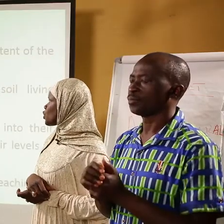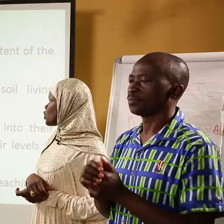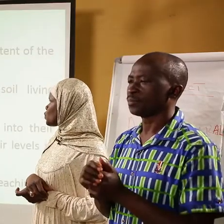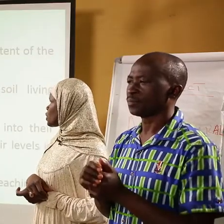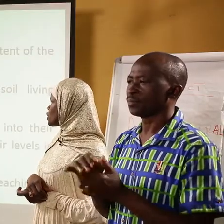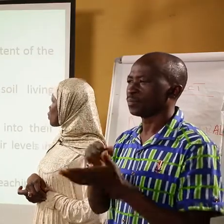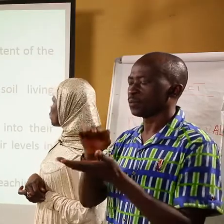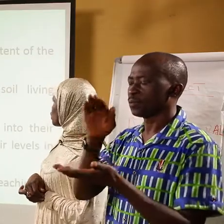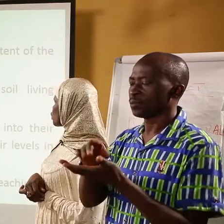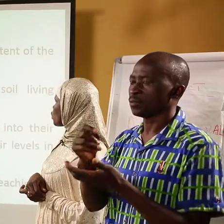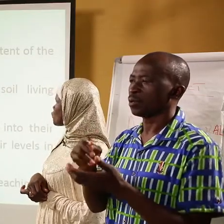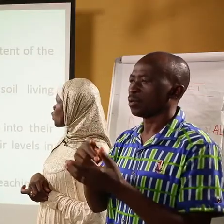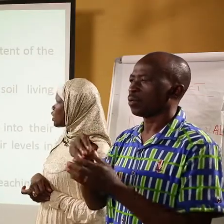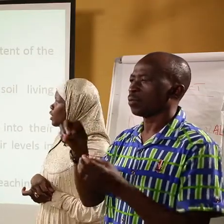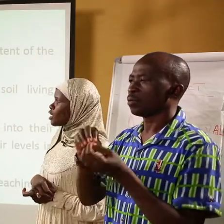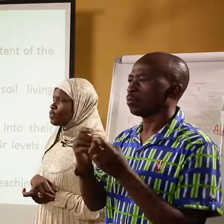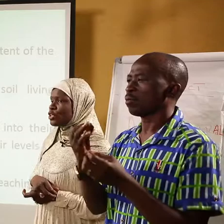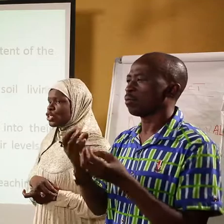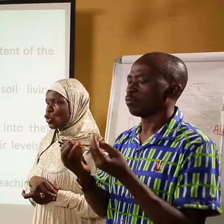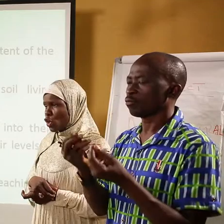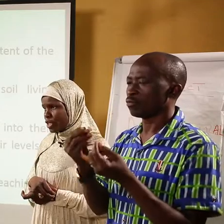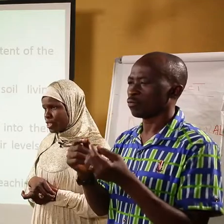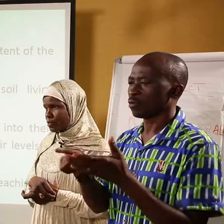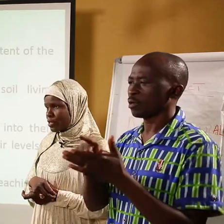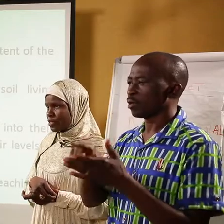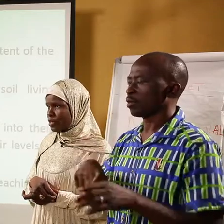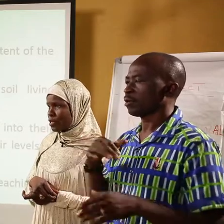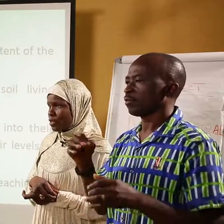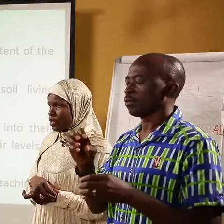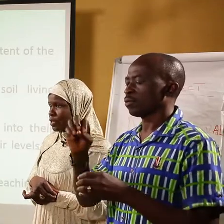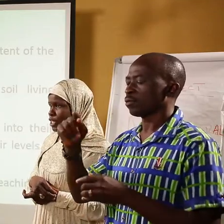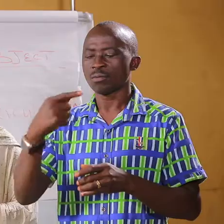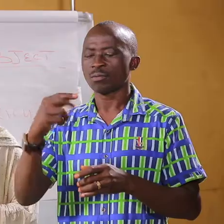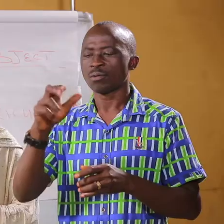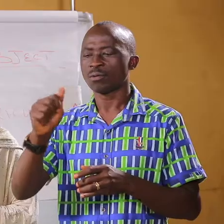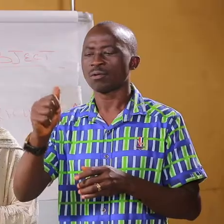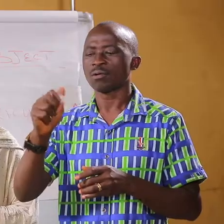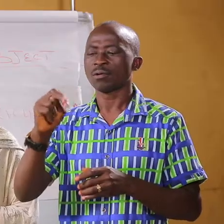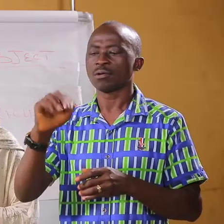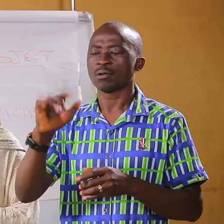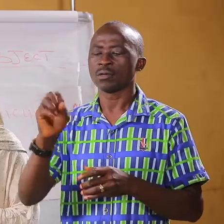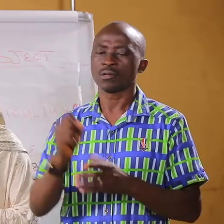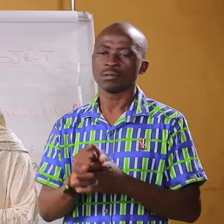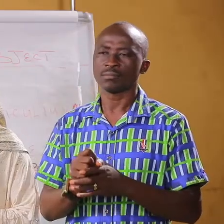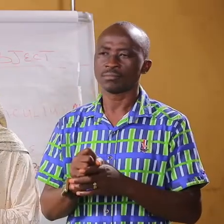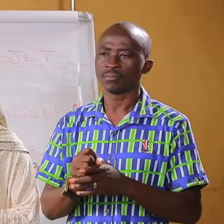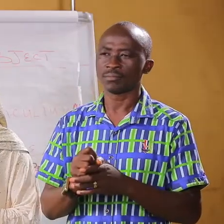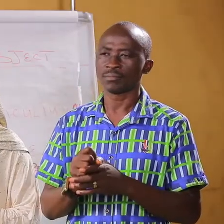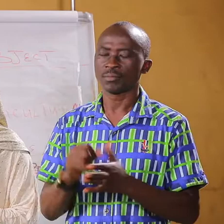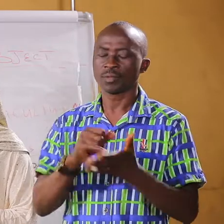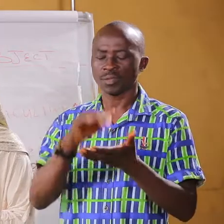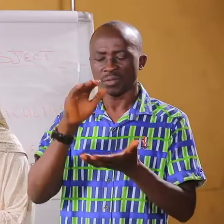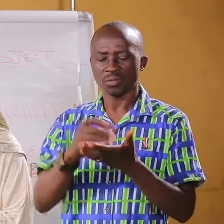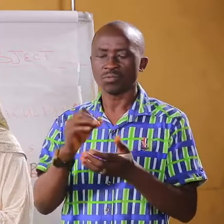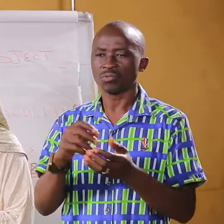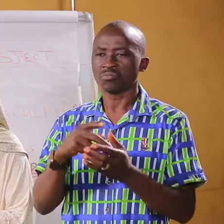Secondly, it reduces the population of soil-living organisms. This fire, it burns or it reduces